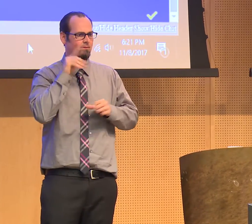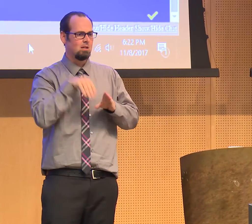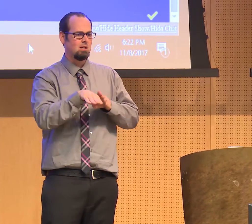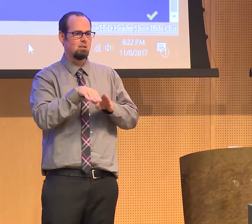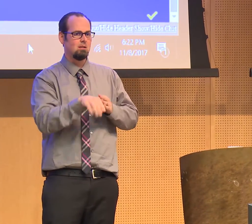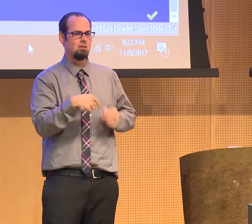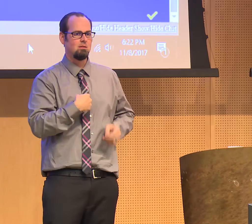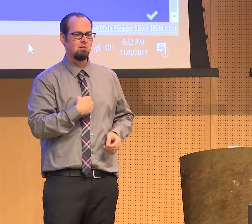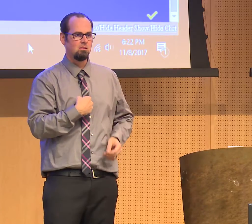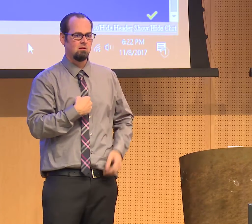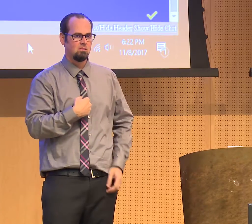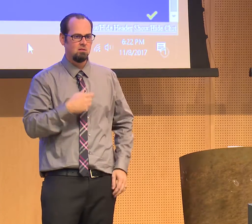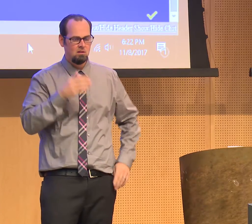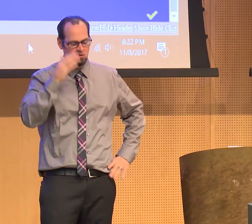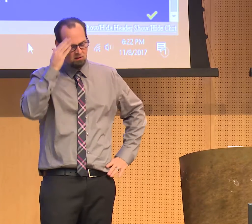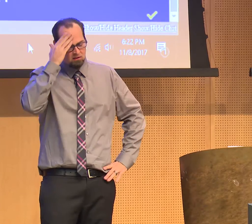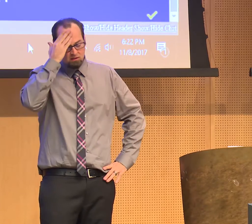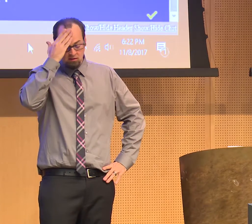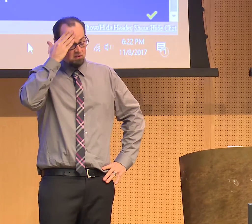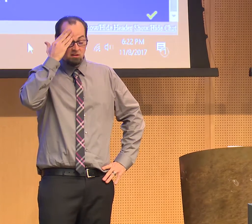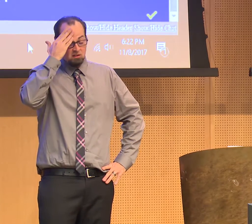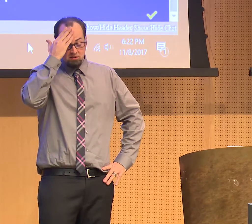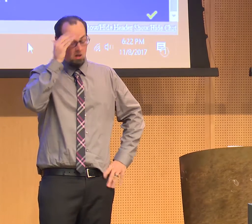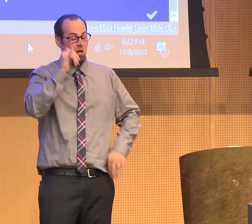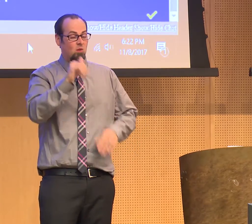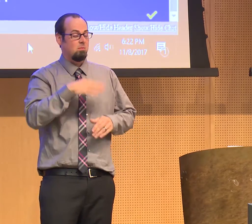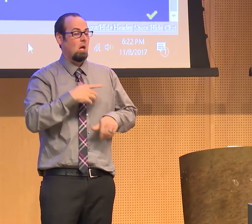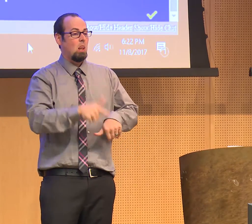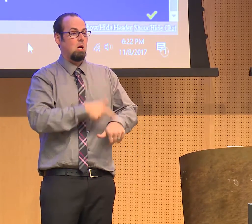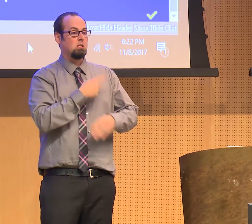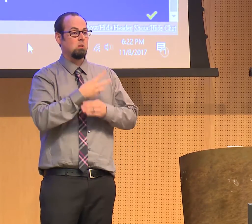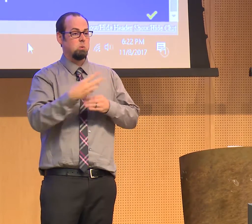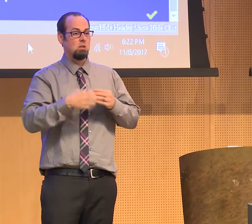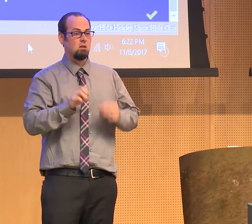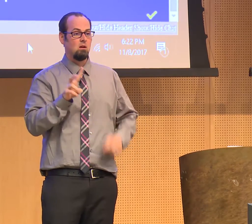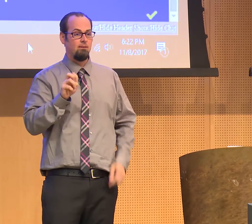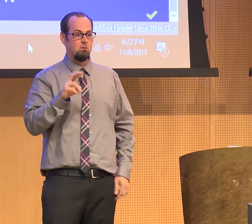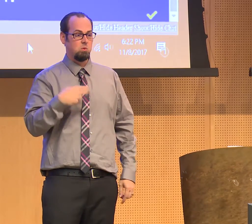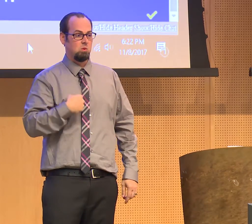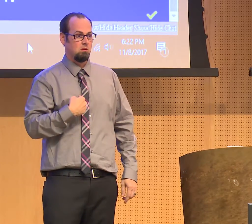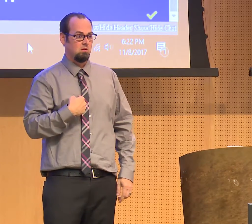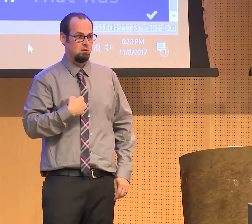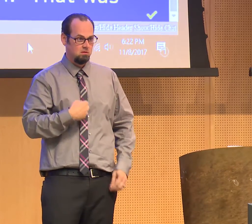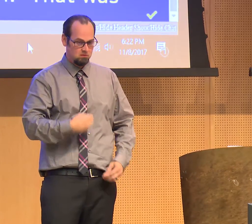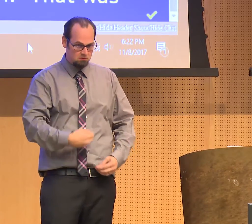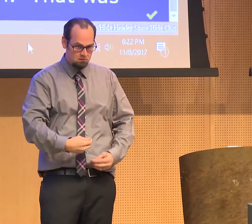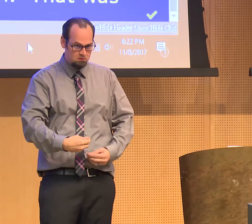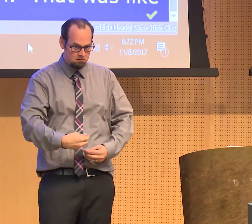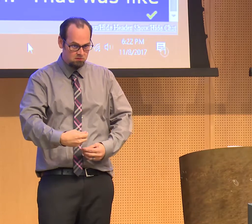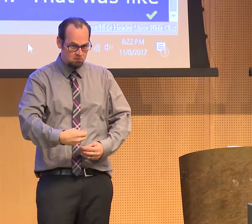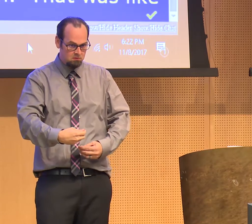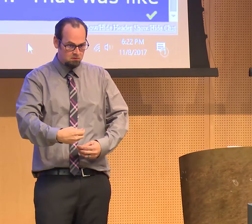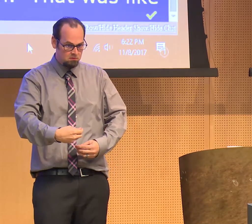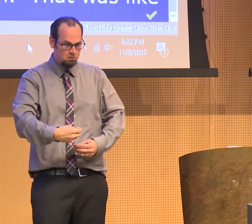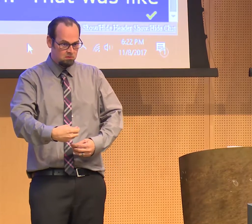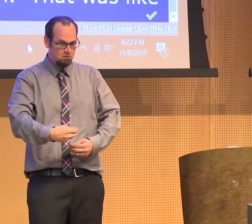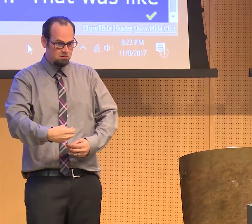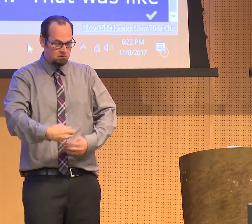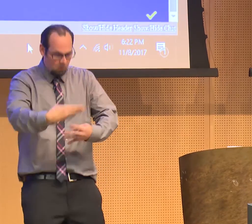And then to research deaf access, it was a long weekend of research. But